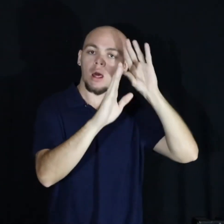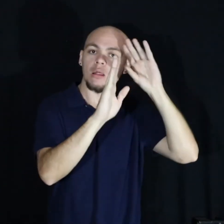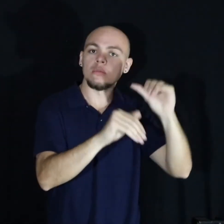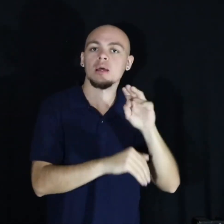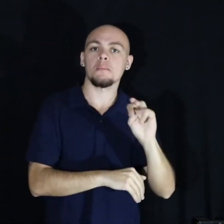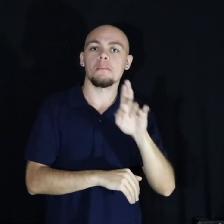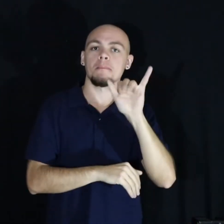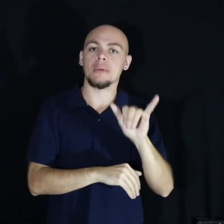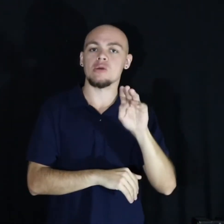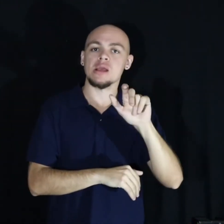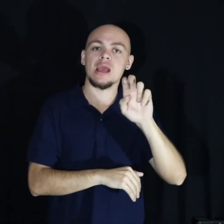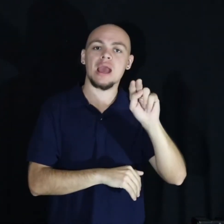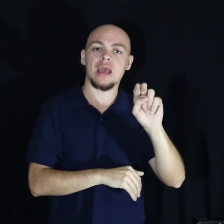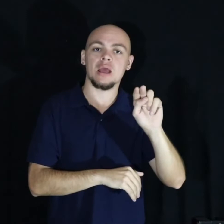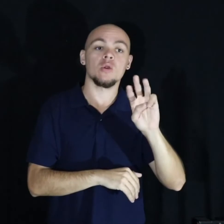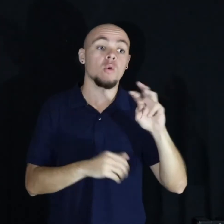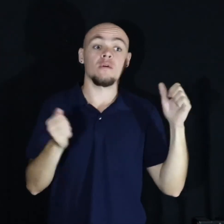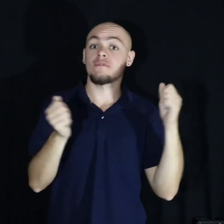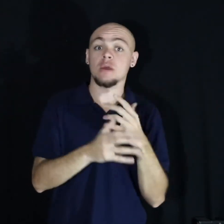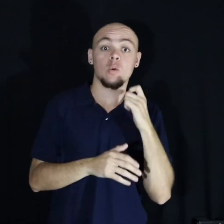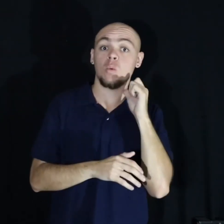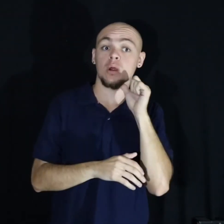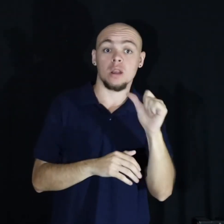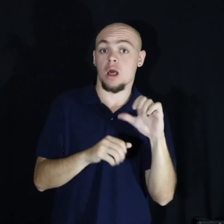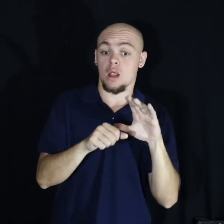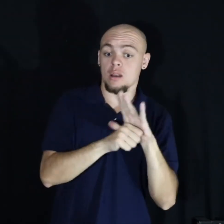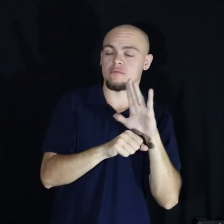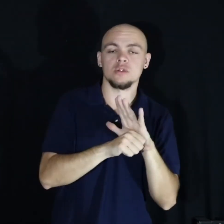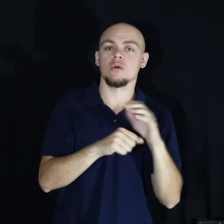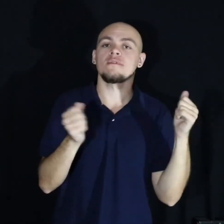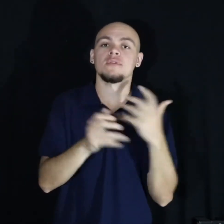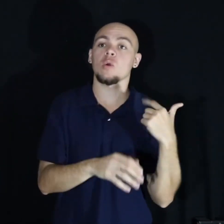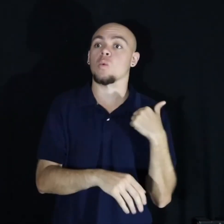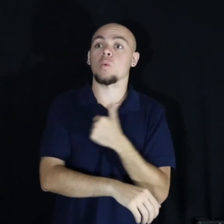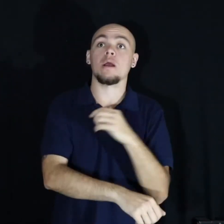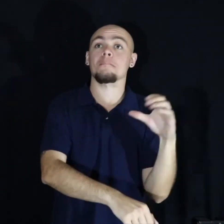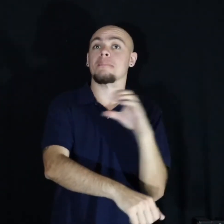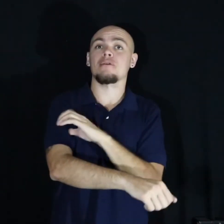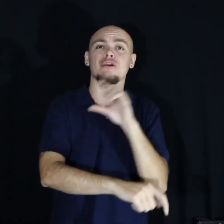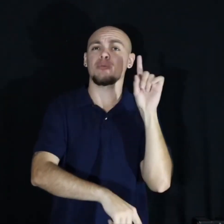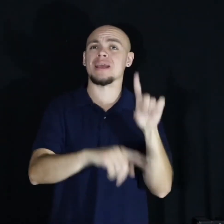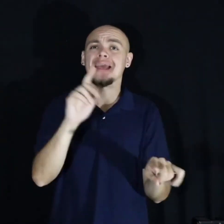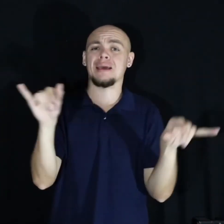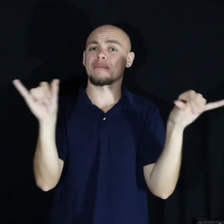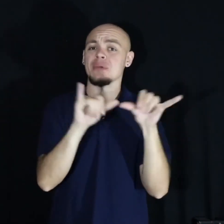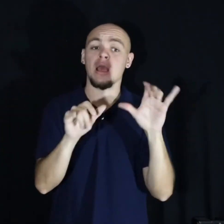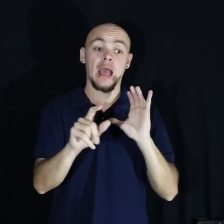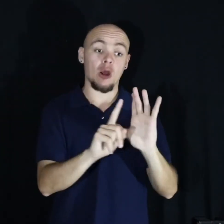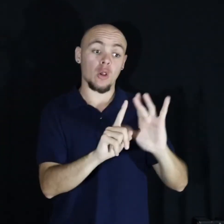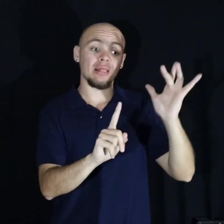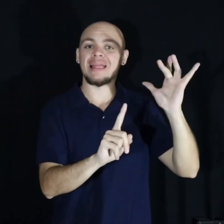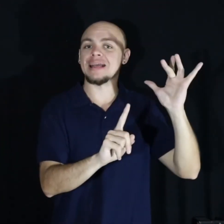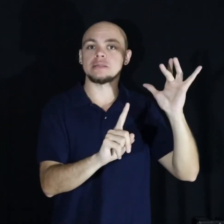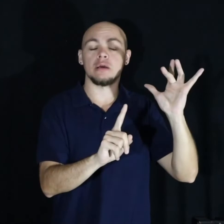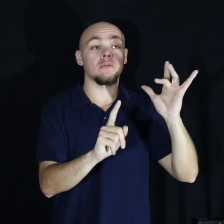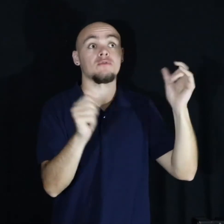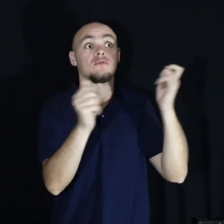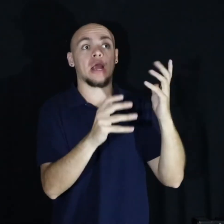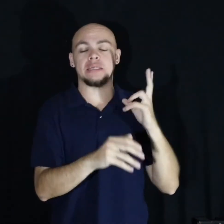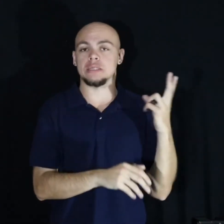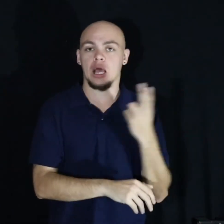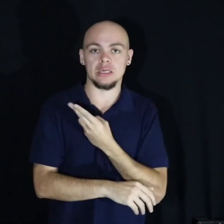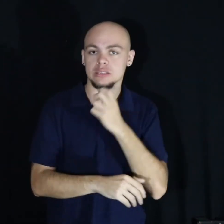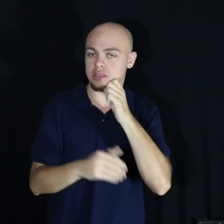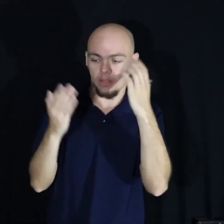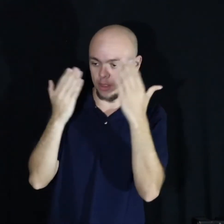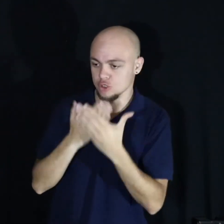Williamson said, our greatest fear is not that we are inadequate. Our greatest fear is that we are powerful beyond measure. It is our light and not our darkness that frightens us. And my